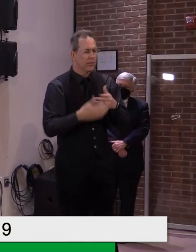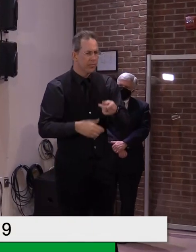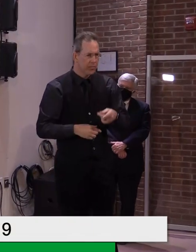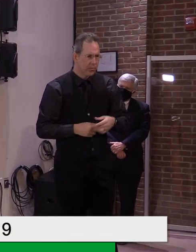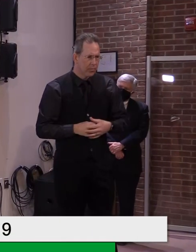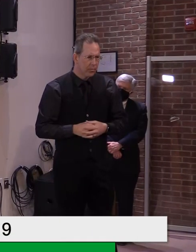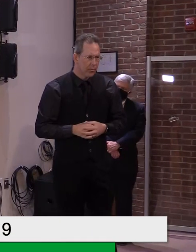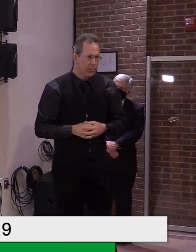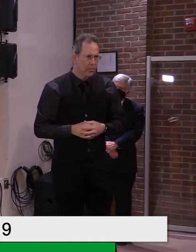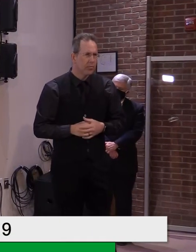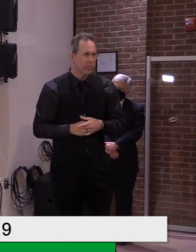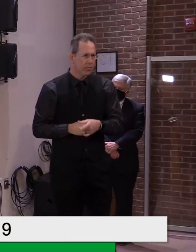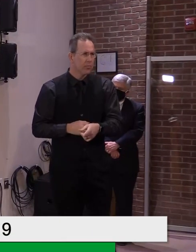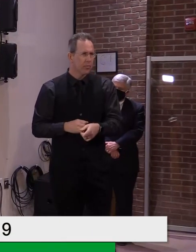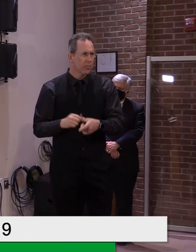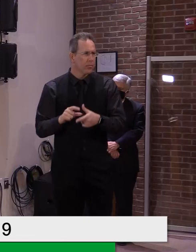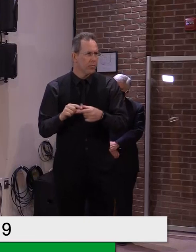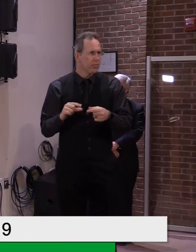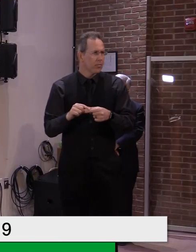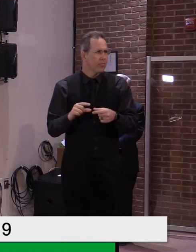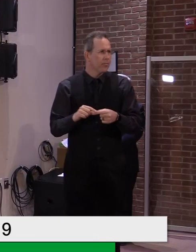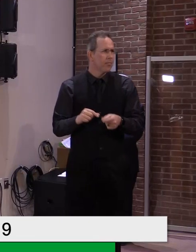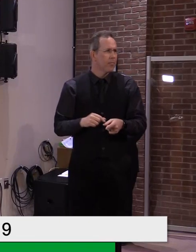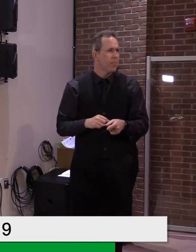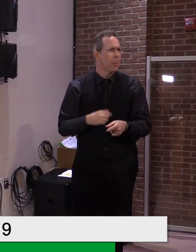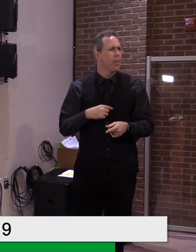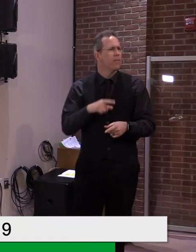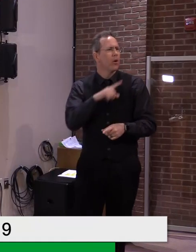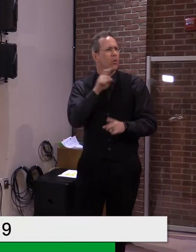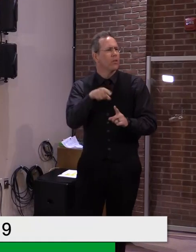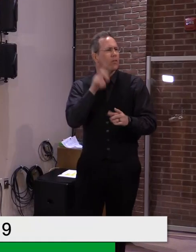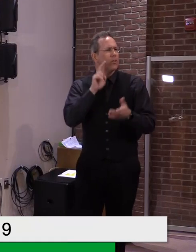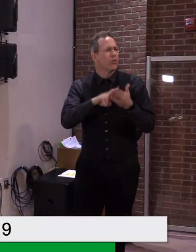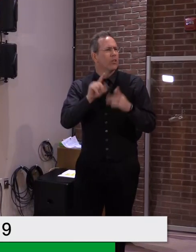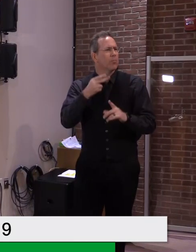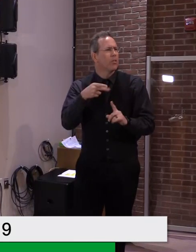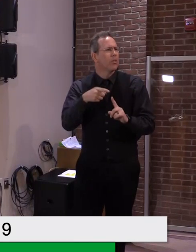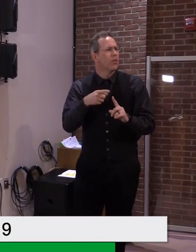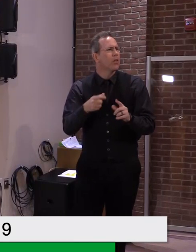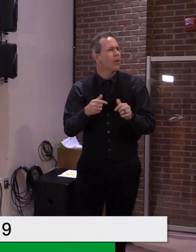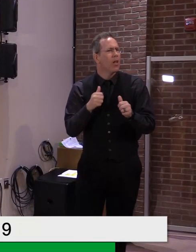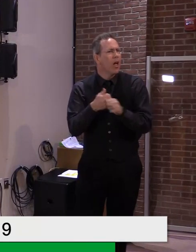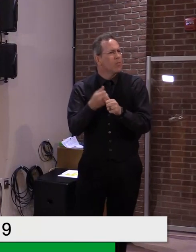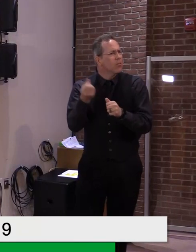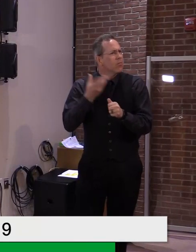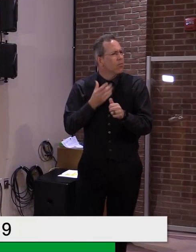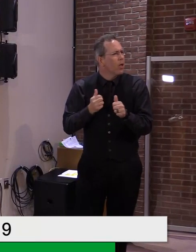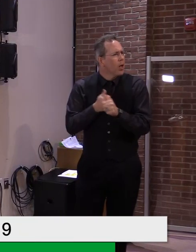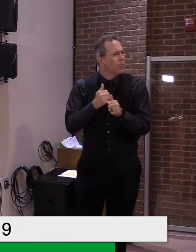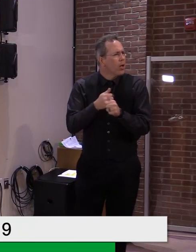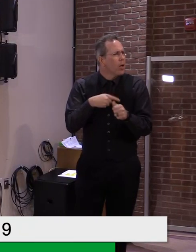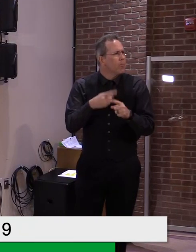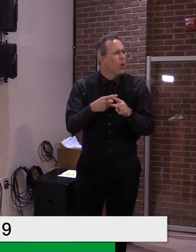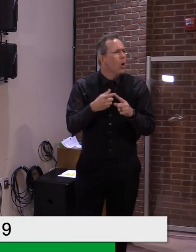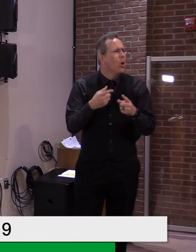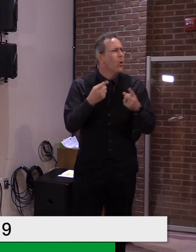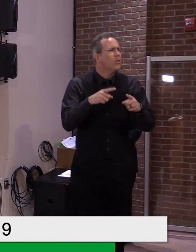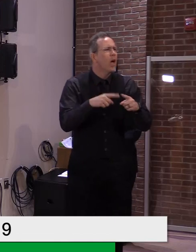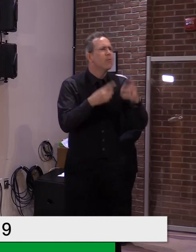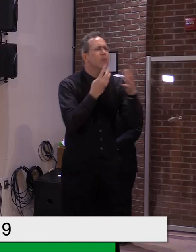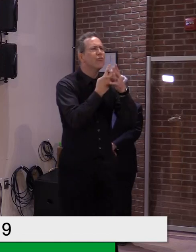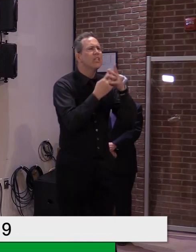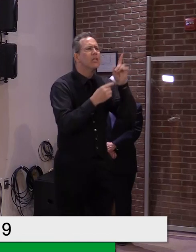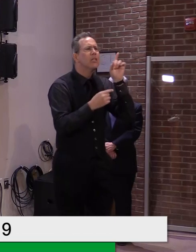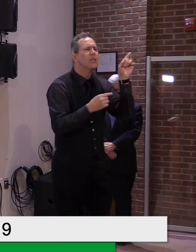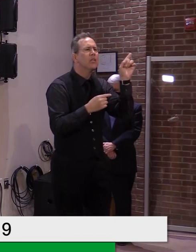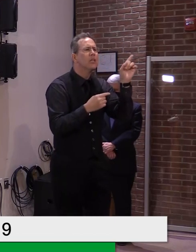Vermont Business Magazine. Hi, Secretary Smith. I was wondering if you could update us on the new Proit correctional facility, what's happening up there, and also on your